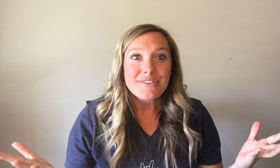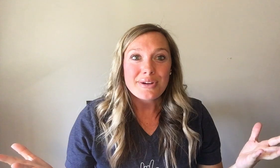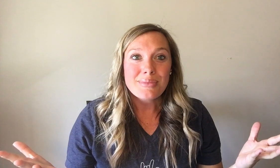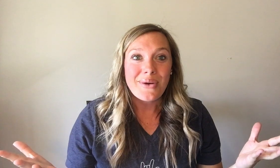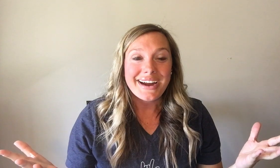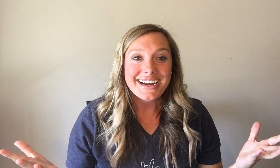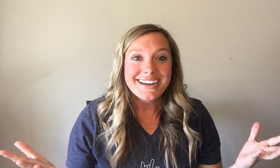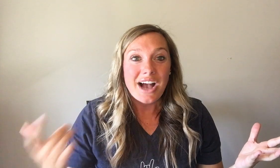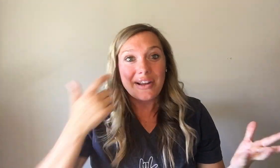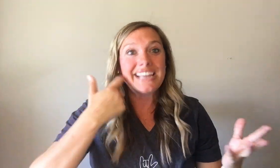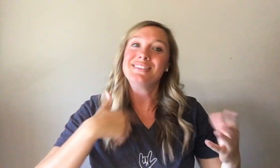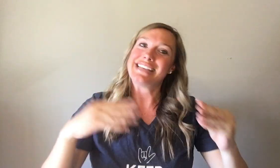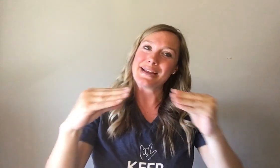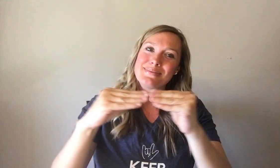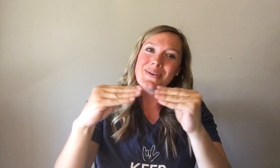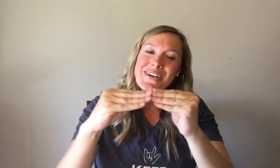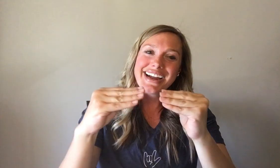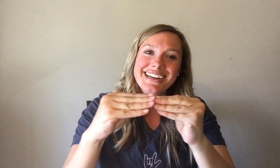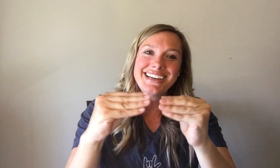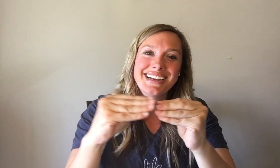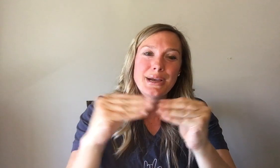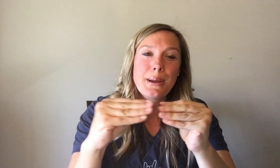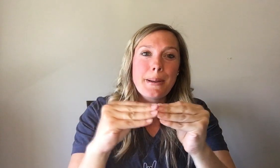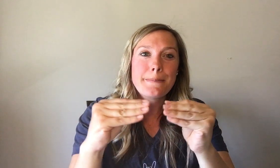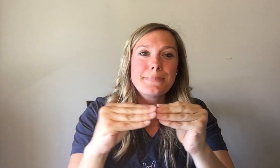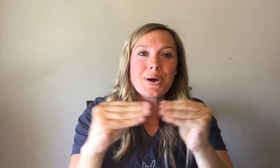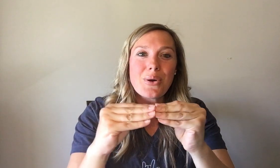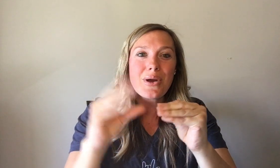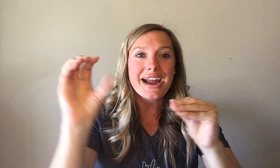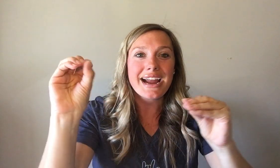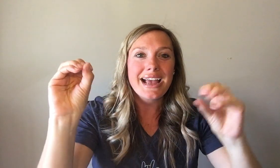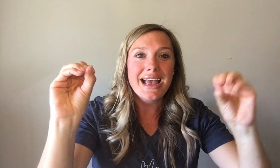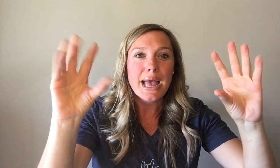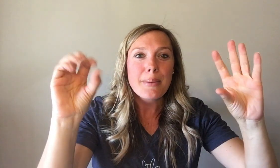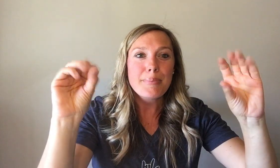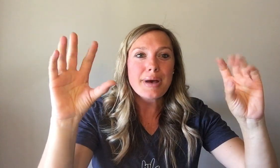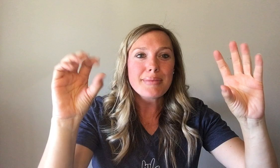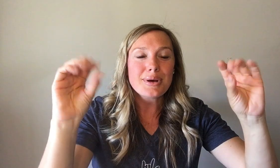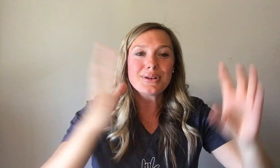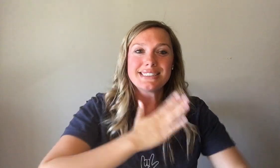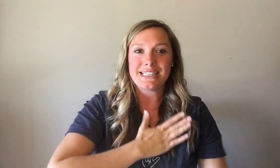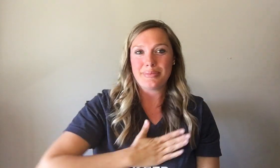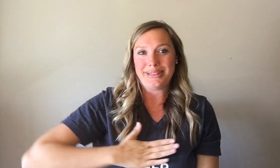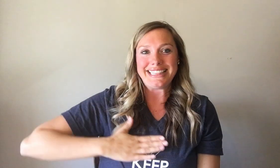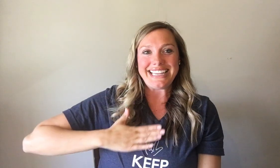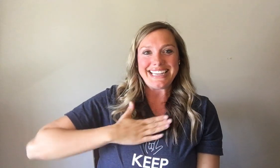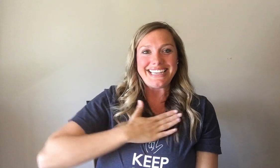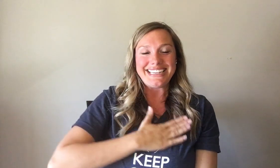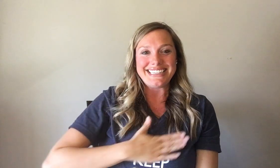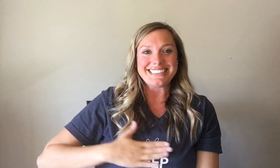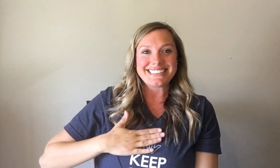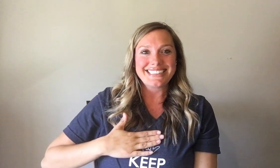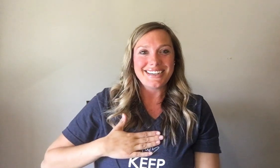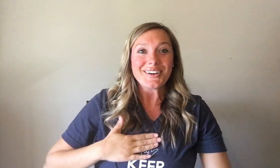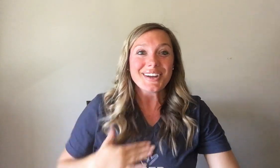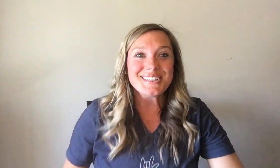for more? Can you sign more? More bubbles, please. Good